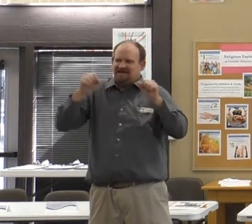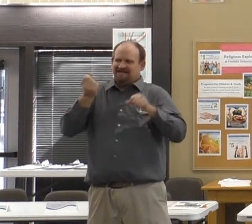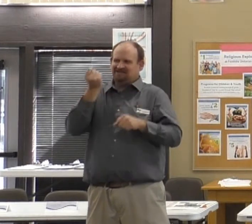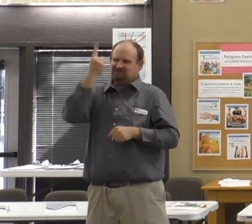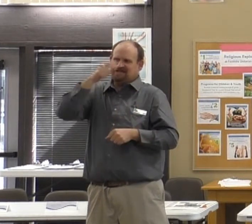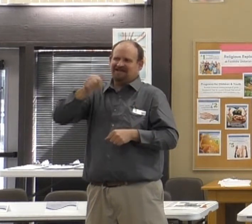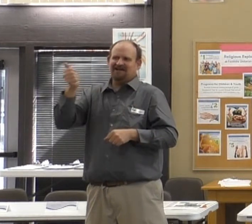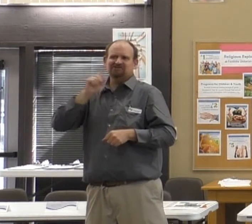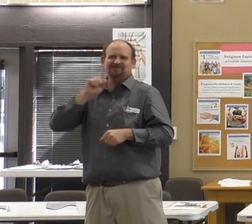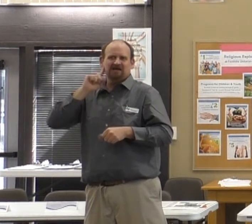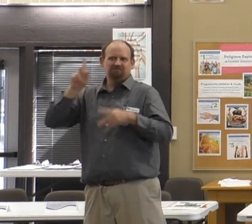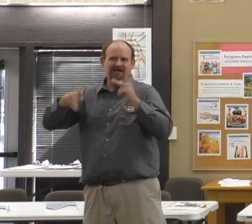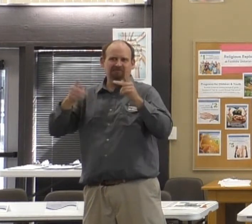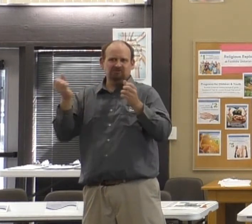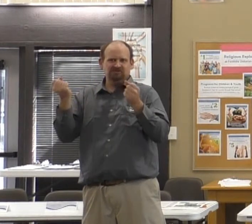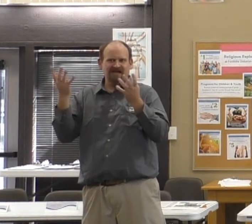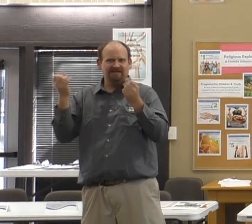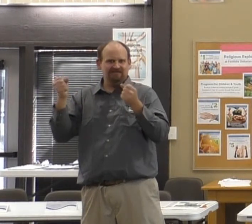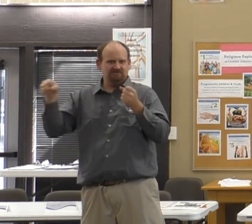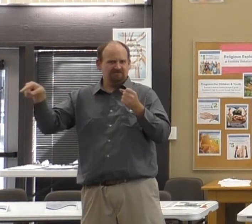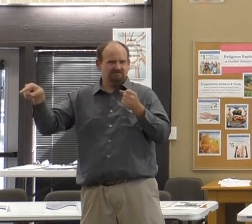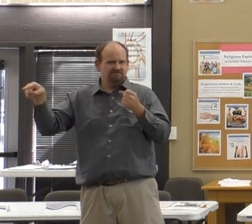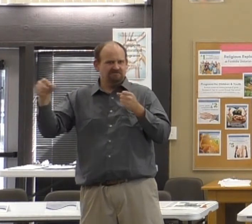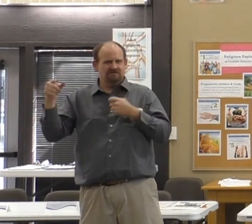However, we are kind of one big culture.